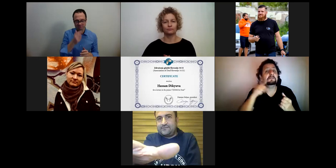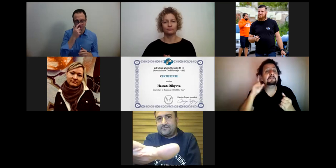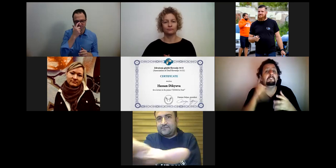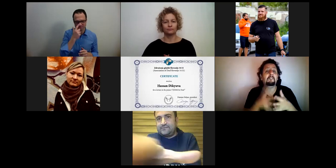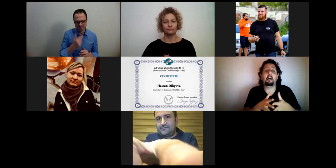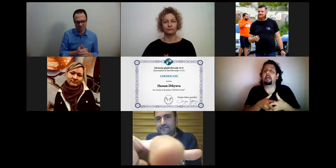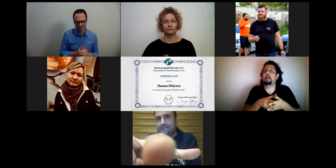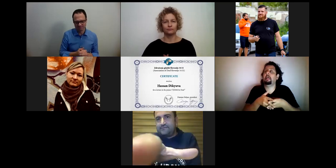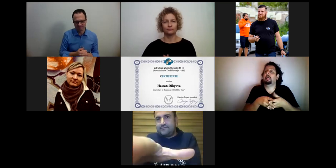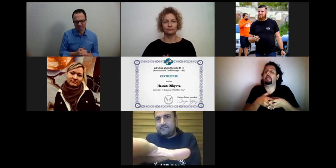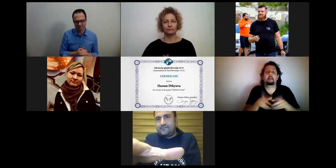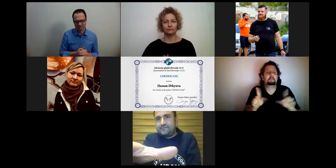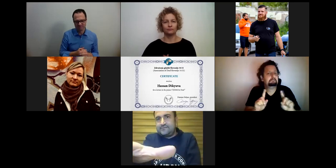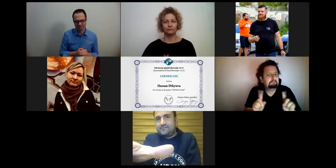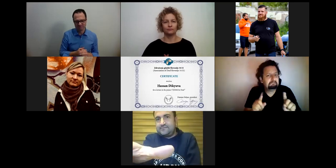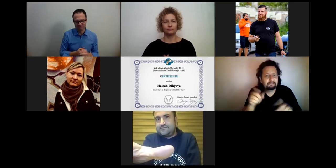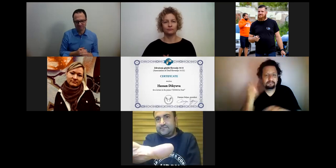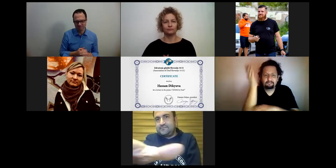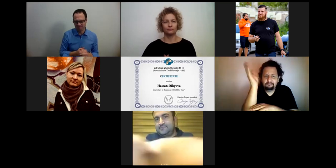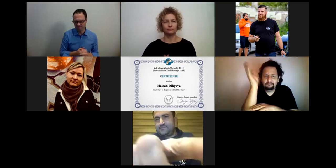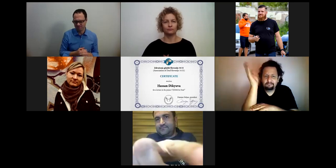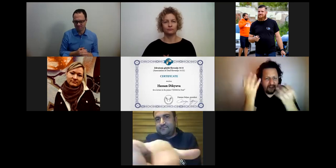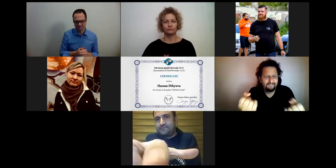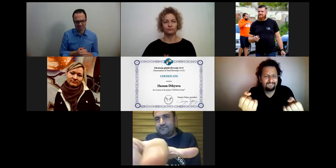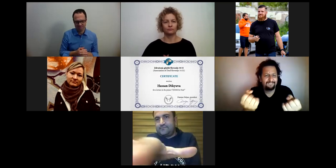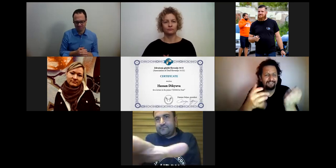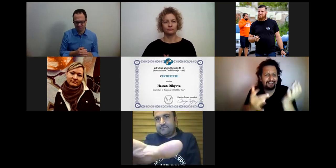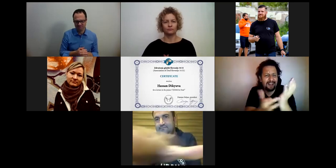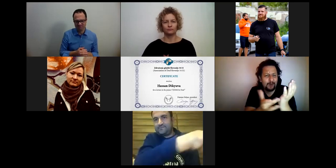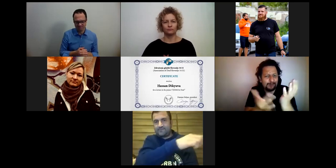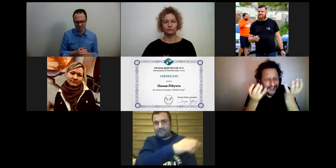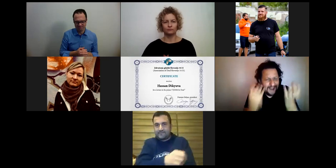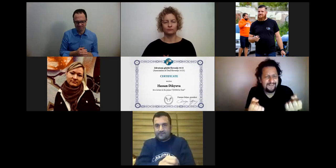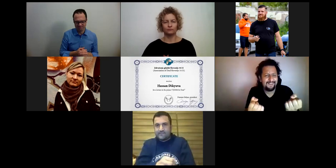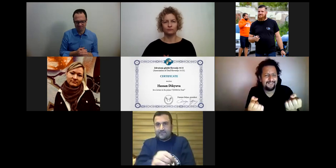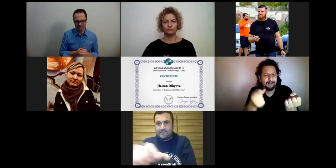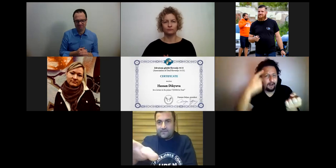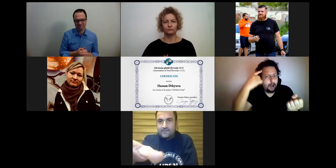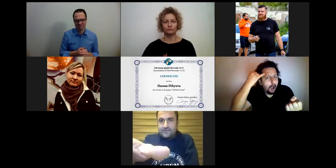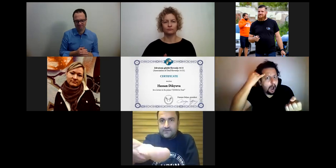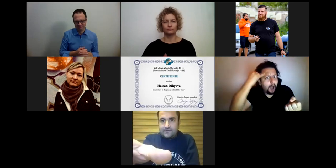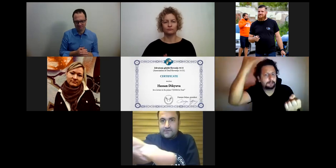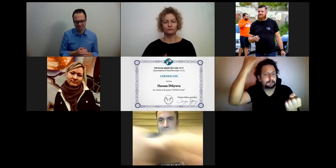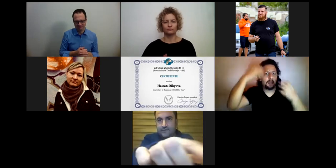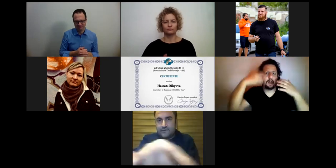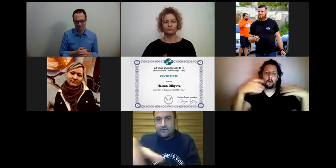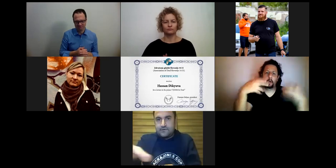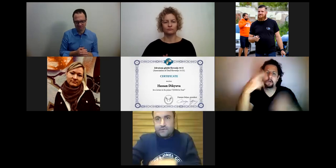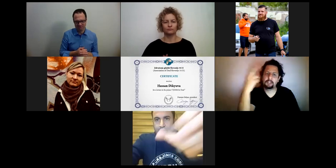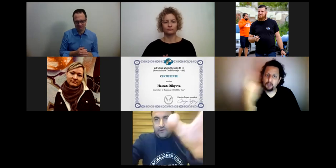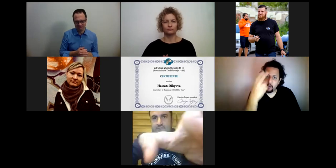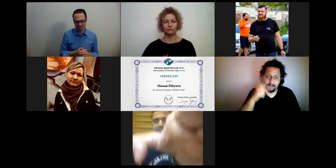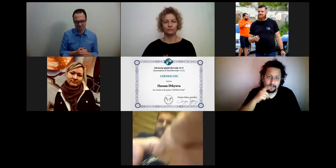As we know, Corona has taken over the world and there's many people that are stuck at home, but we have technology, we have